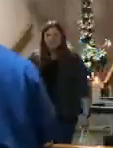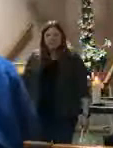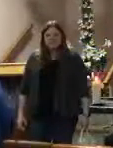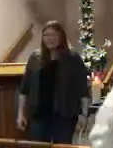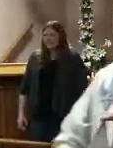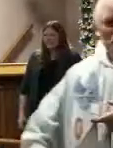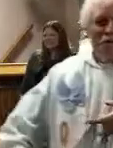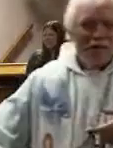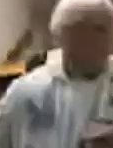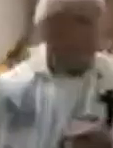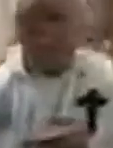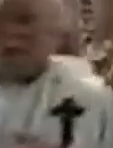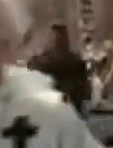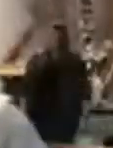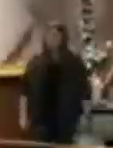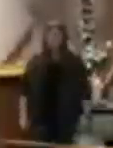There you go.